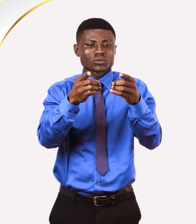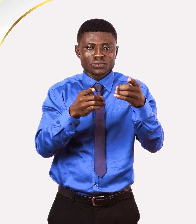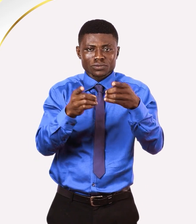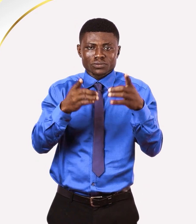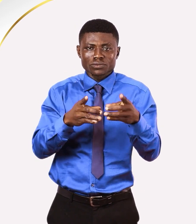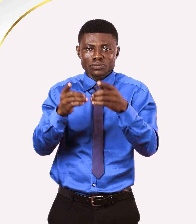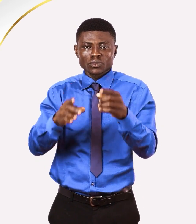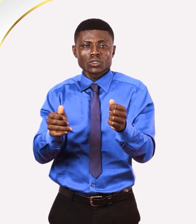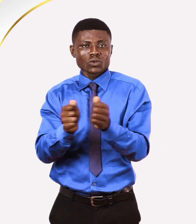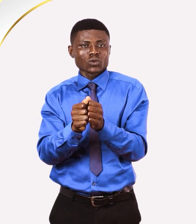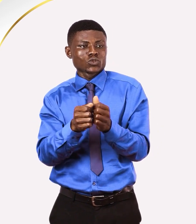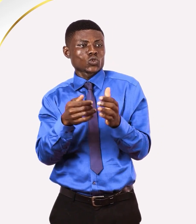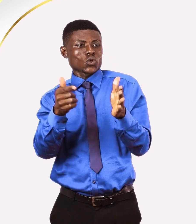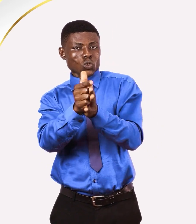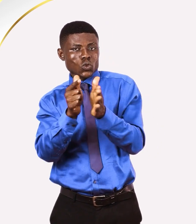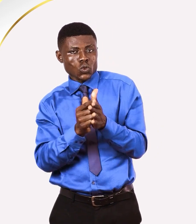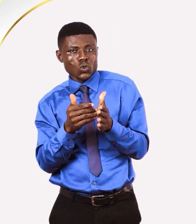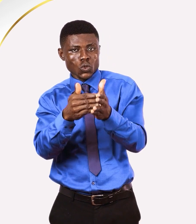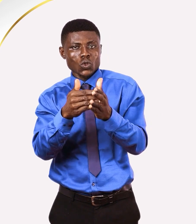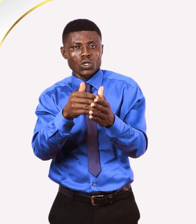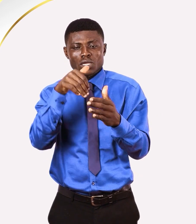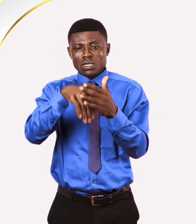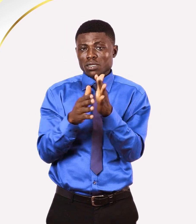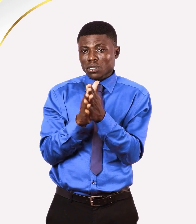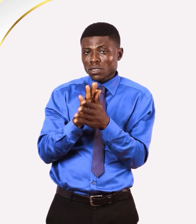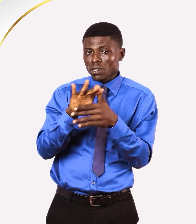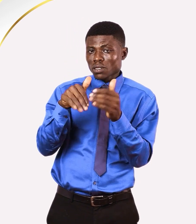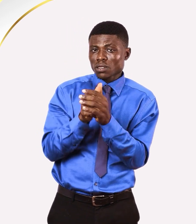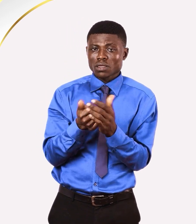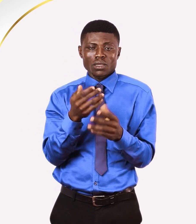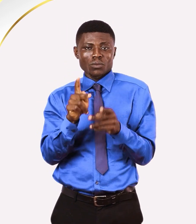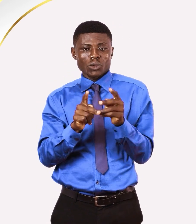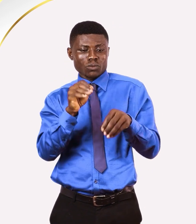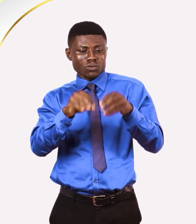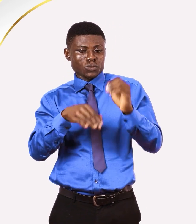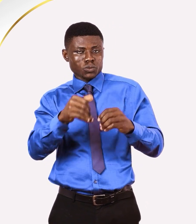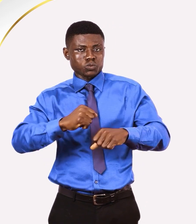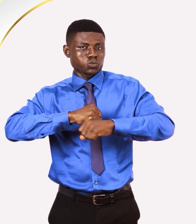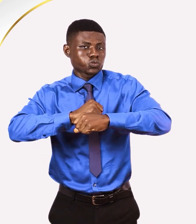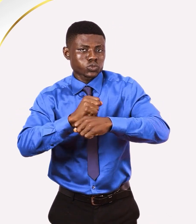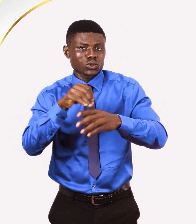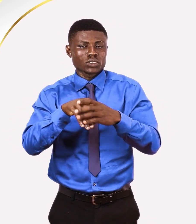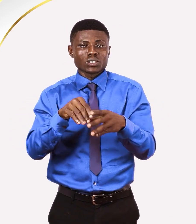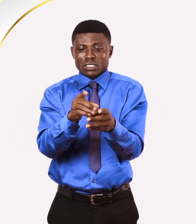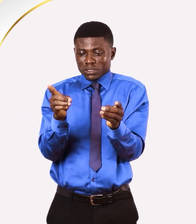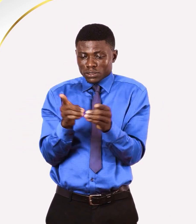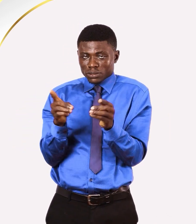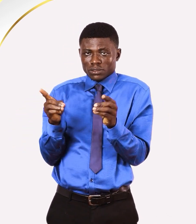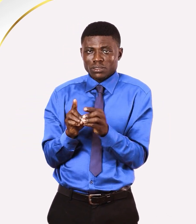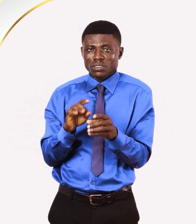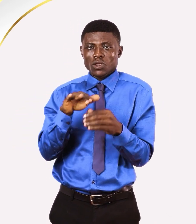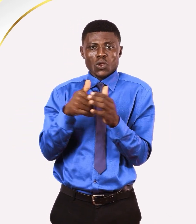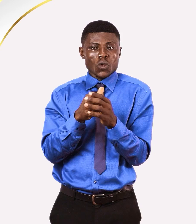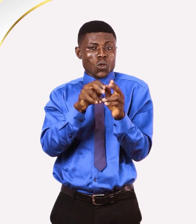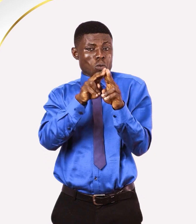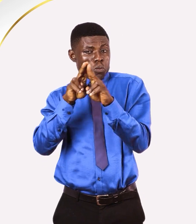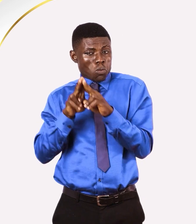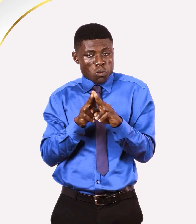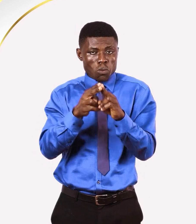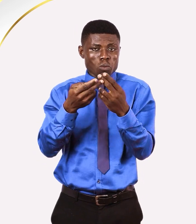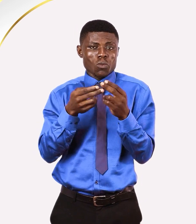directives, and guidelines, and in the interest of investor protection. Departments or